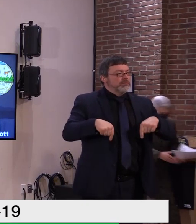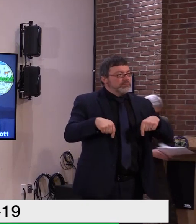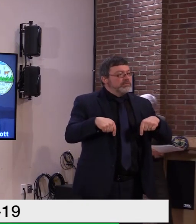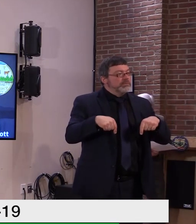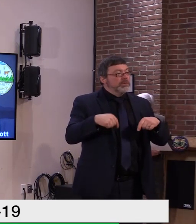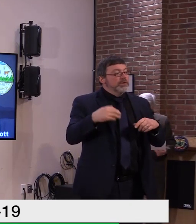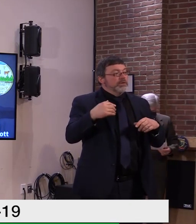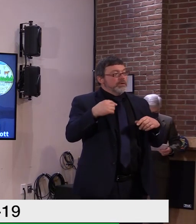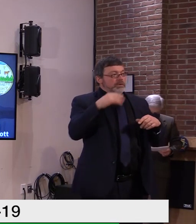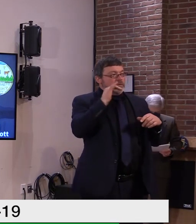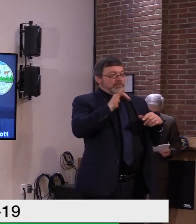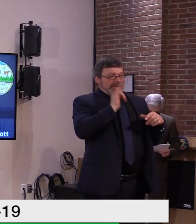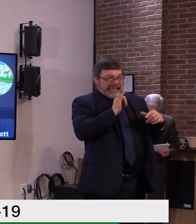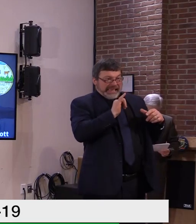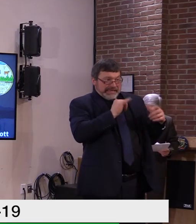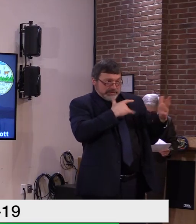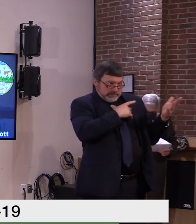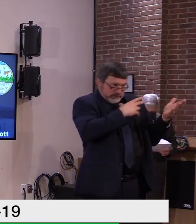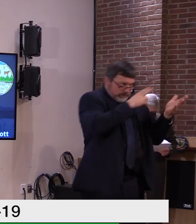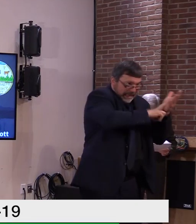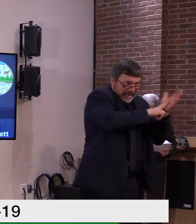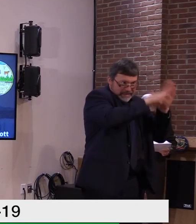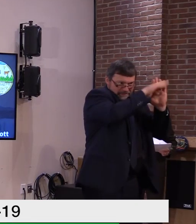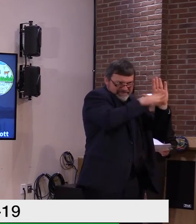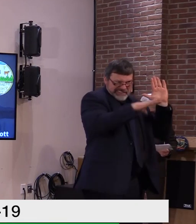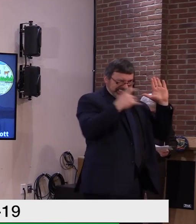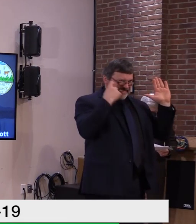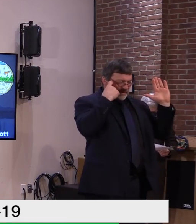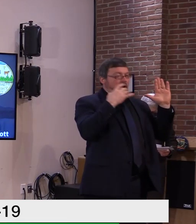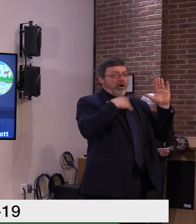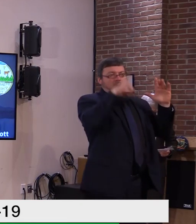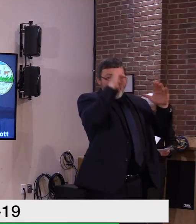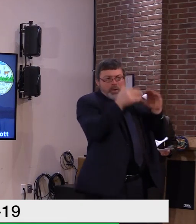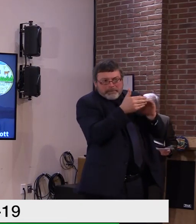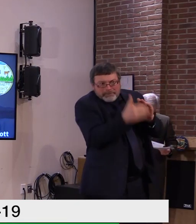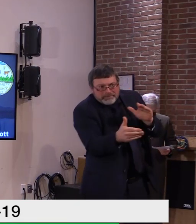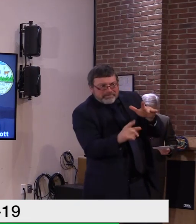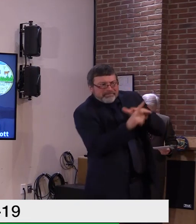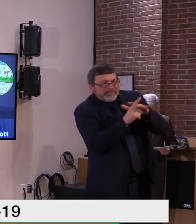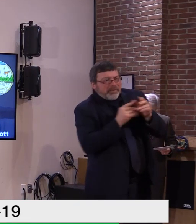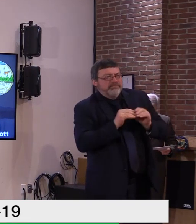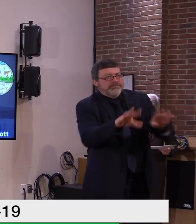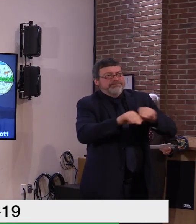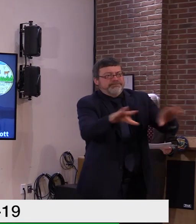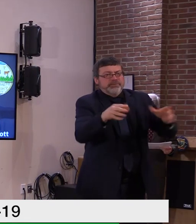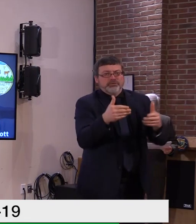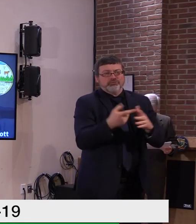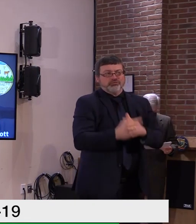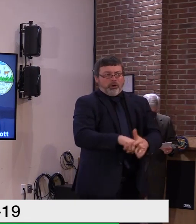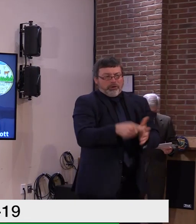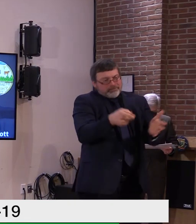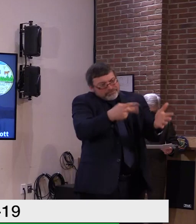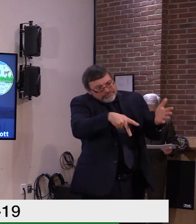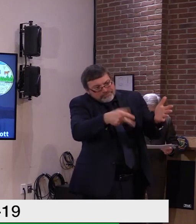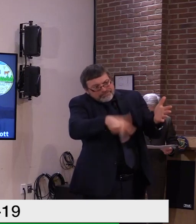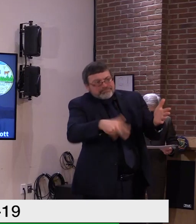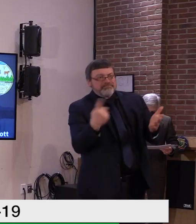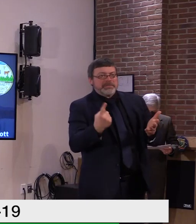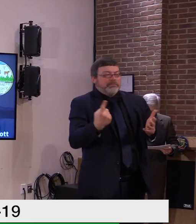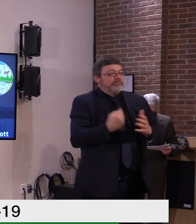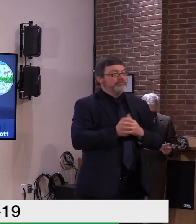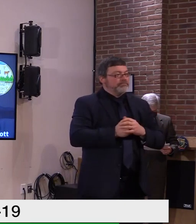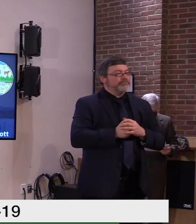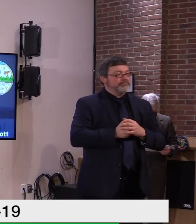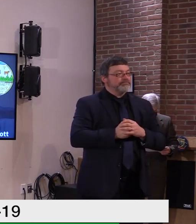And it's welcomed in many respects, and we'll just have to go from there. They'll do what they normally do, and we'll see